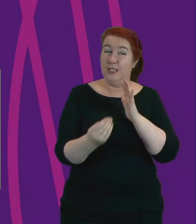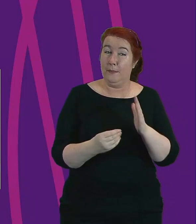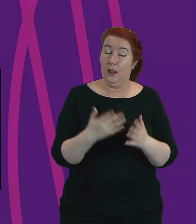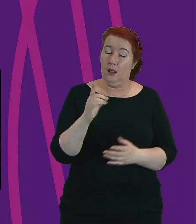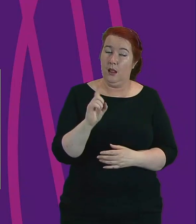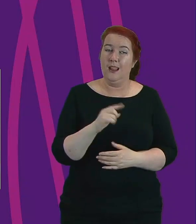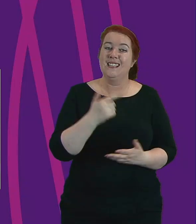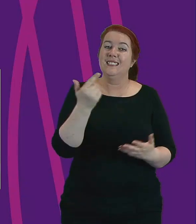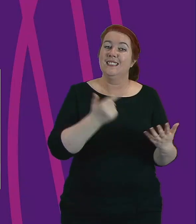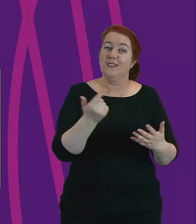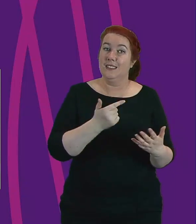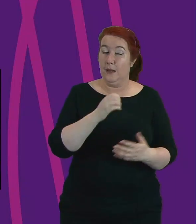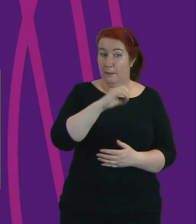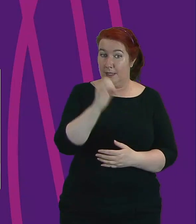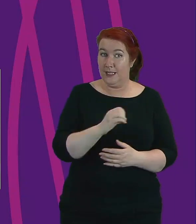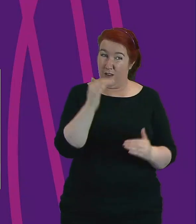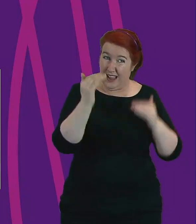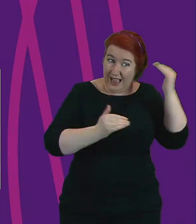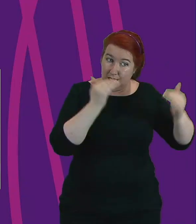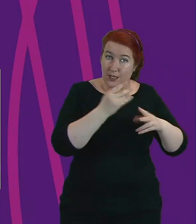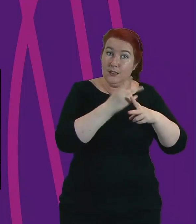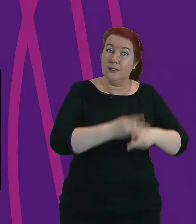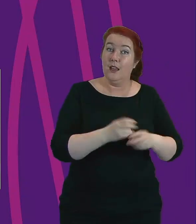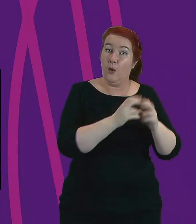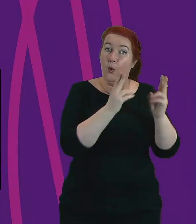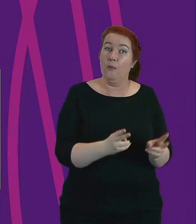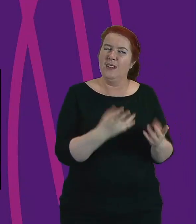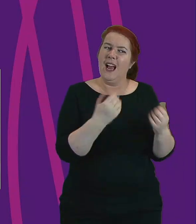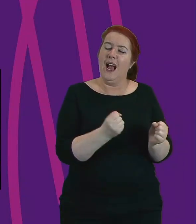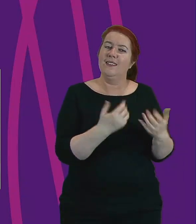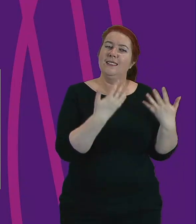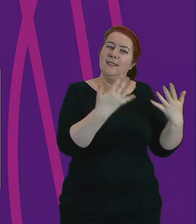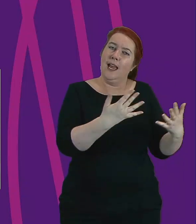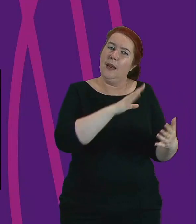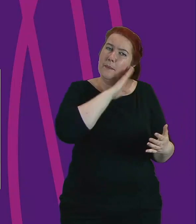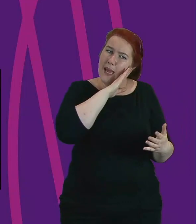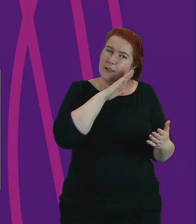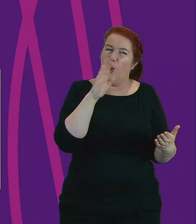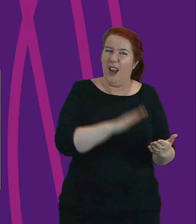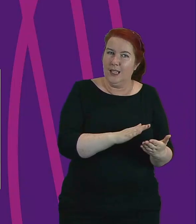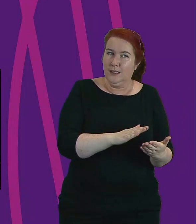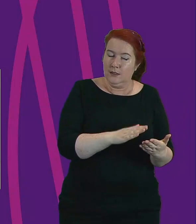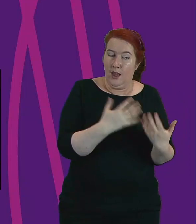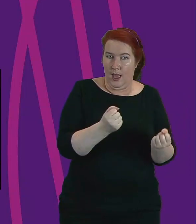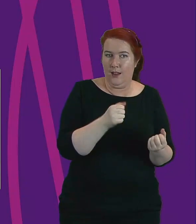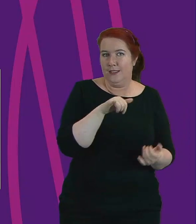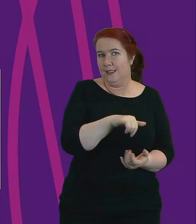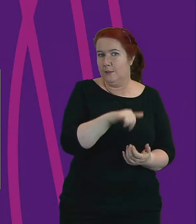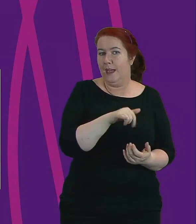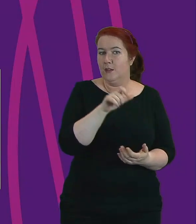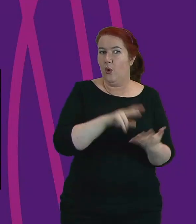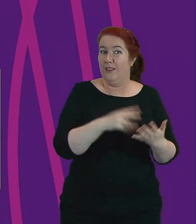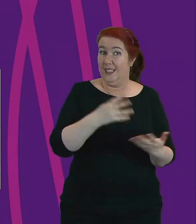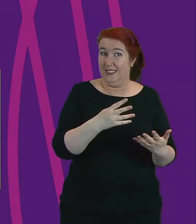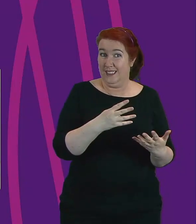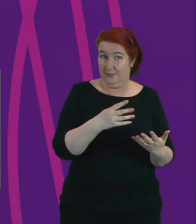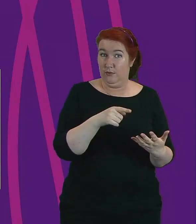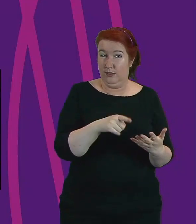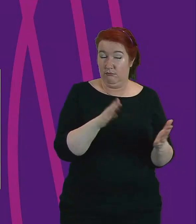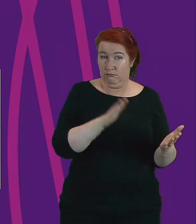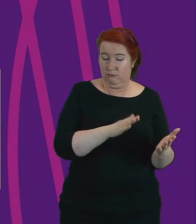17% of adult care homes with 10 beds or less have suspected COVID-19 cases. By